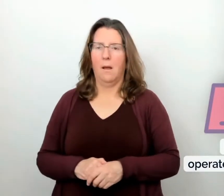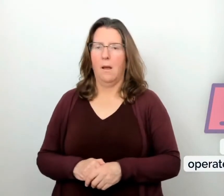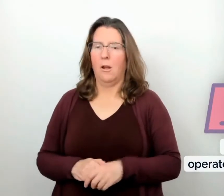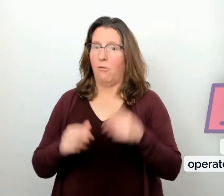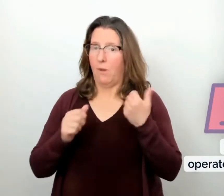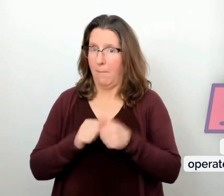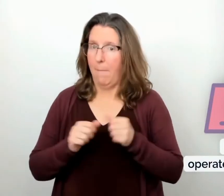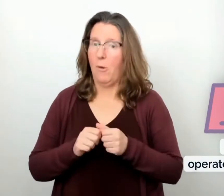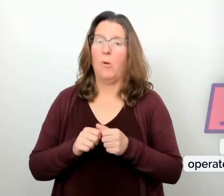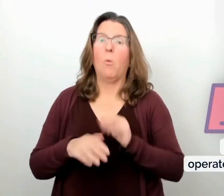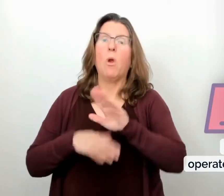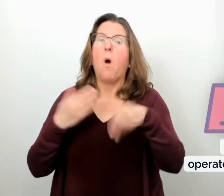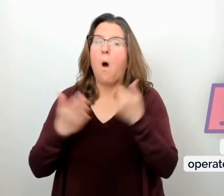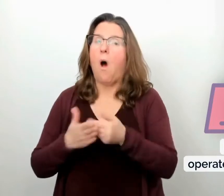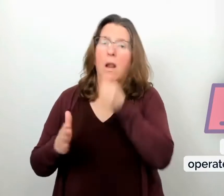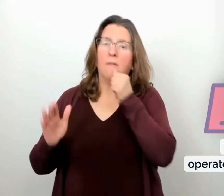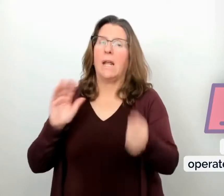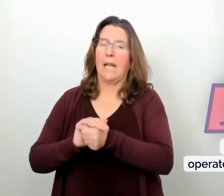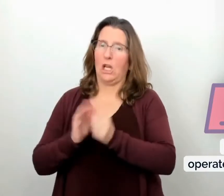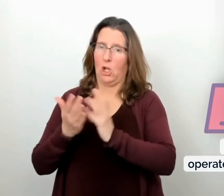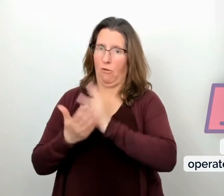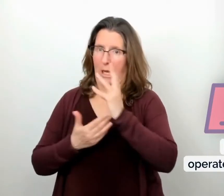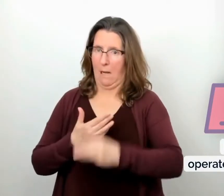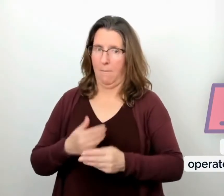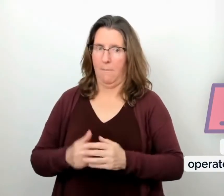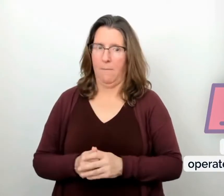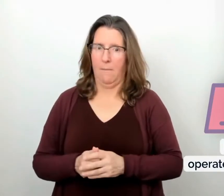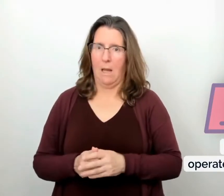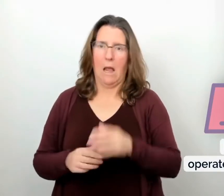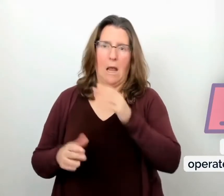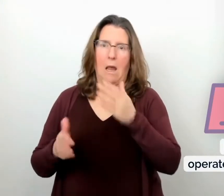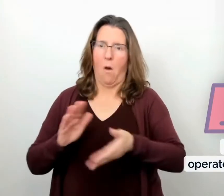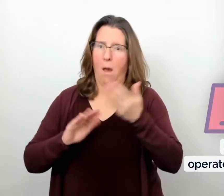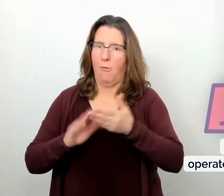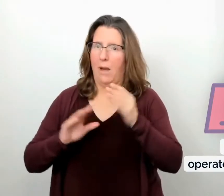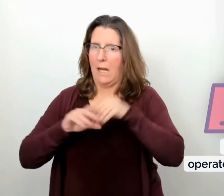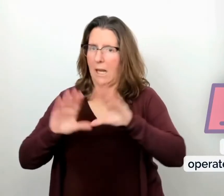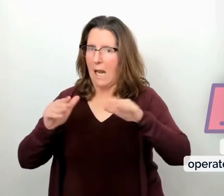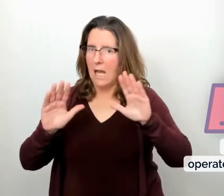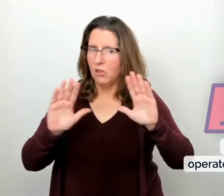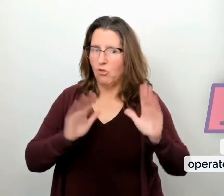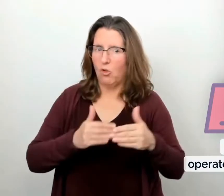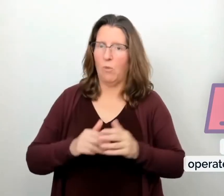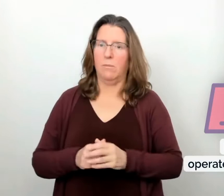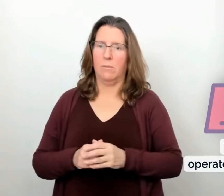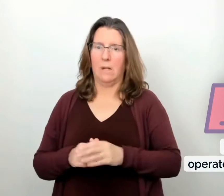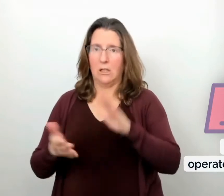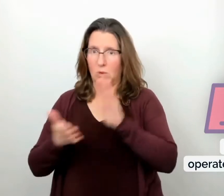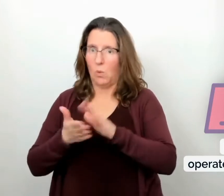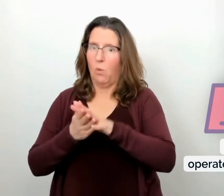To be clear, we all have hidden curriculums. They operate in every classroom and in the